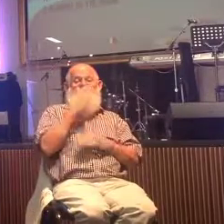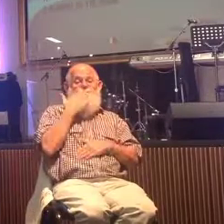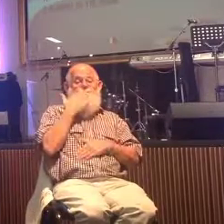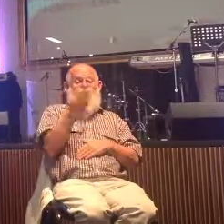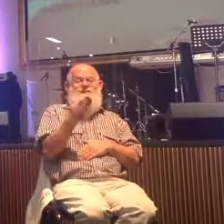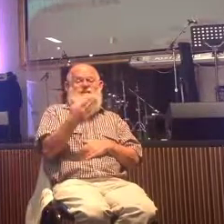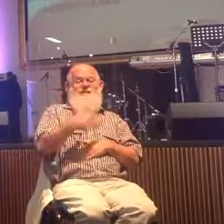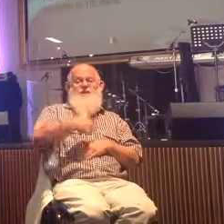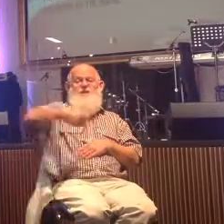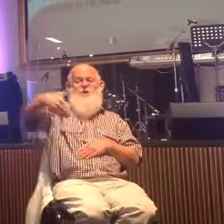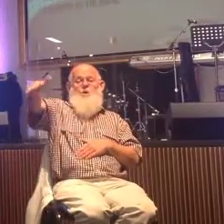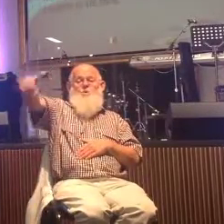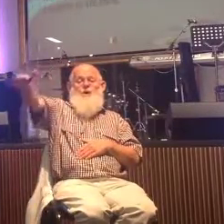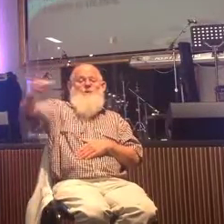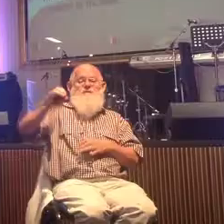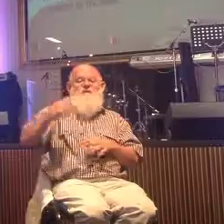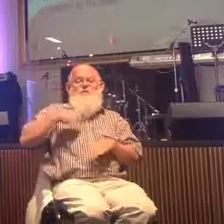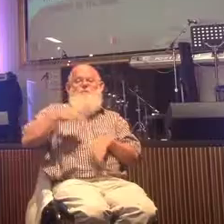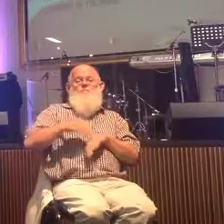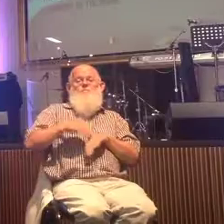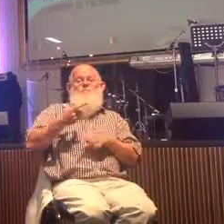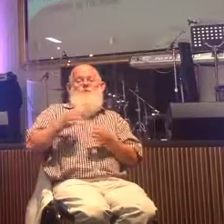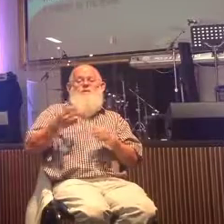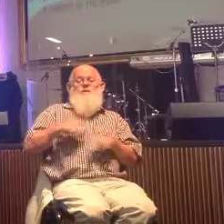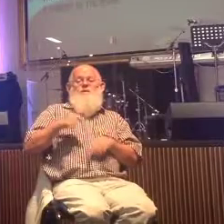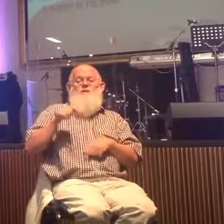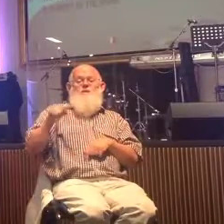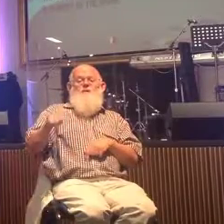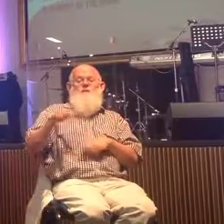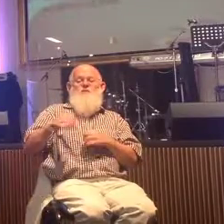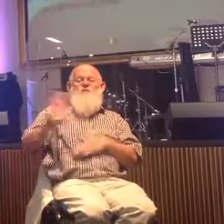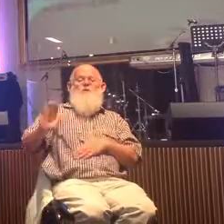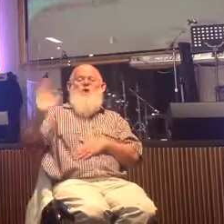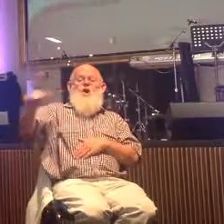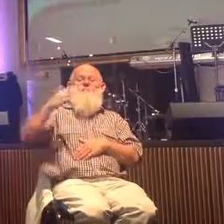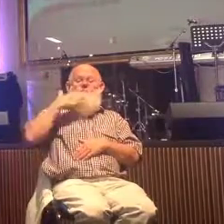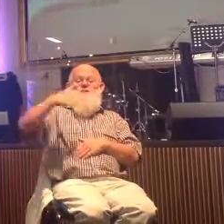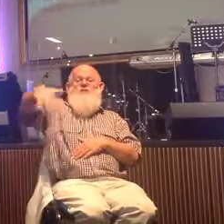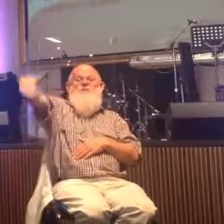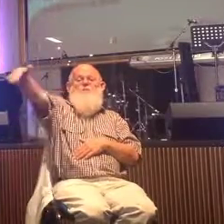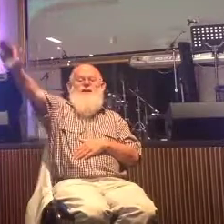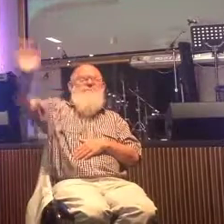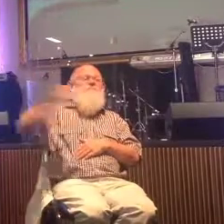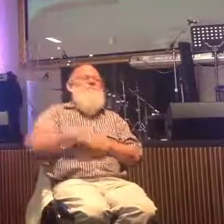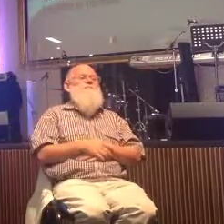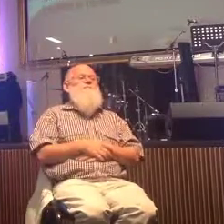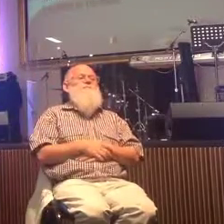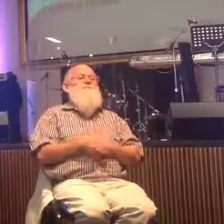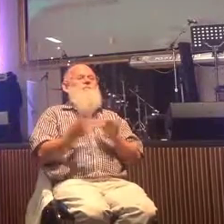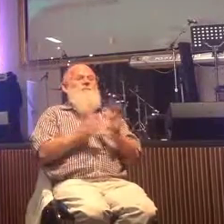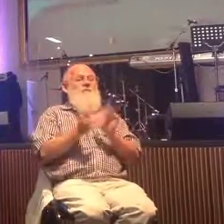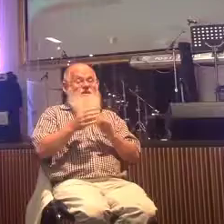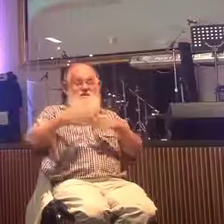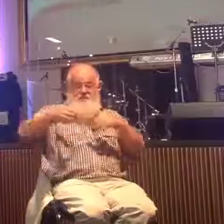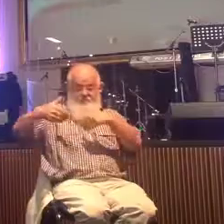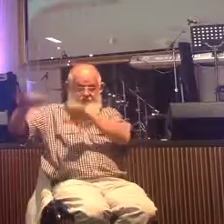leave? We don't want any more trouble. This is not your home area. Please just go. Just go. And Jesus